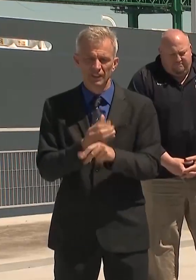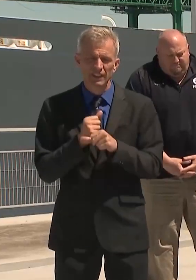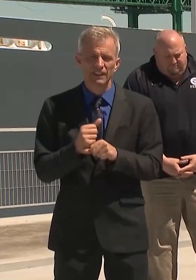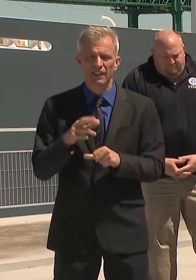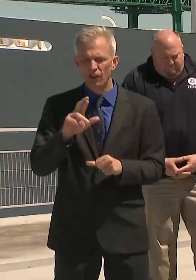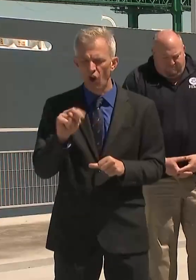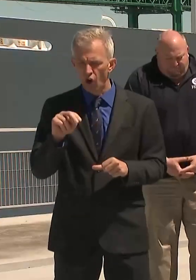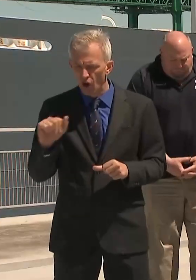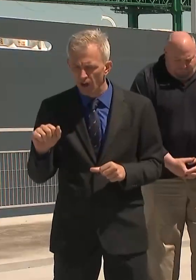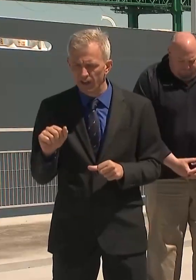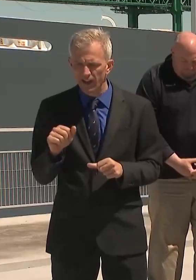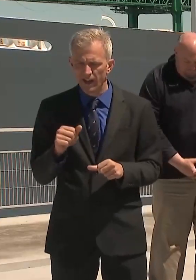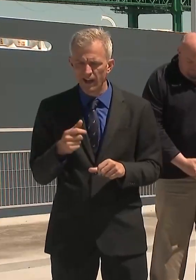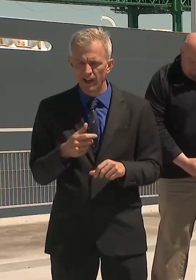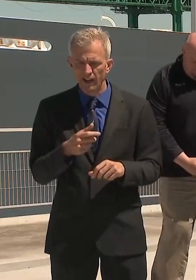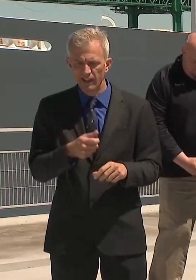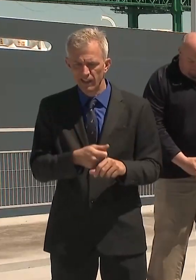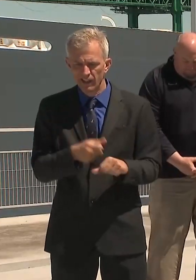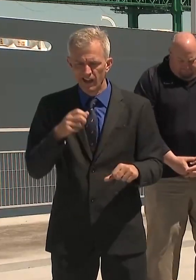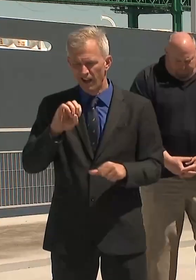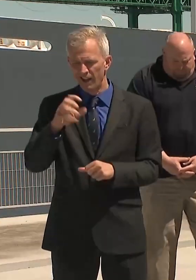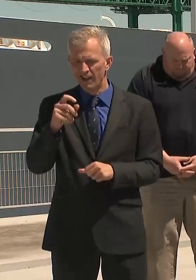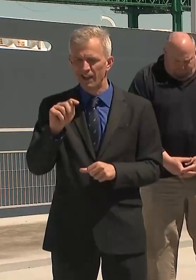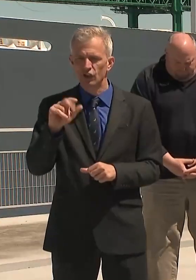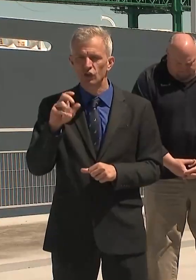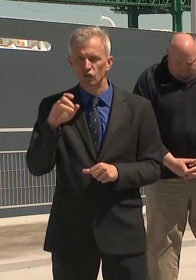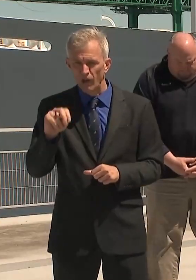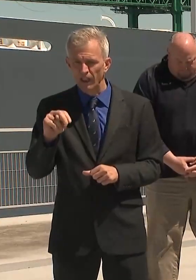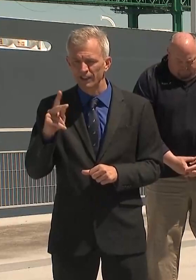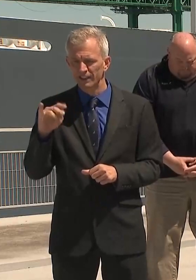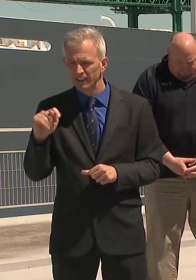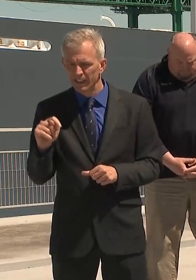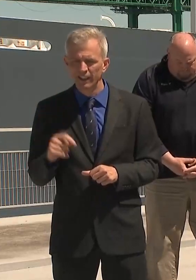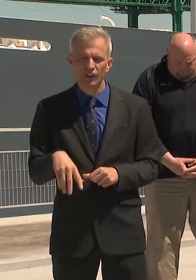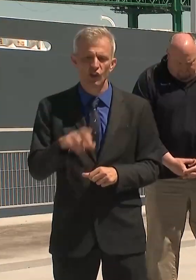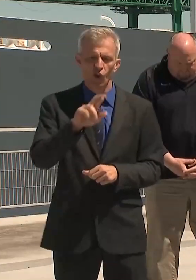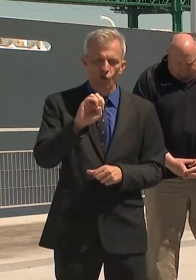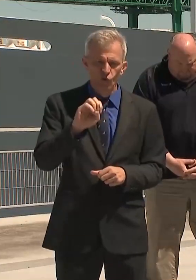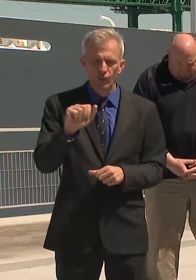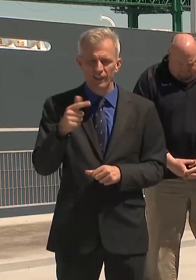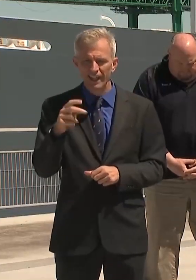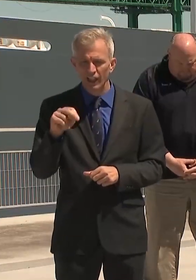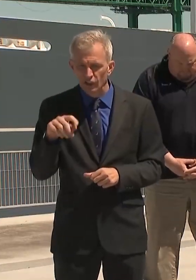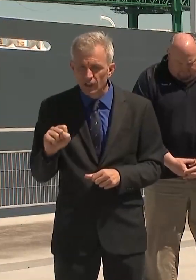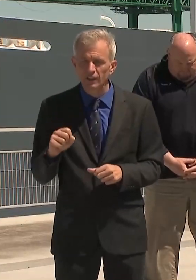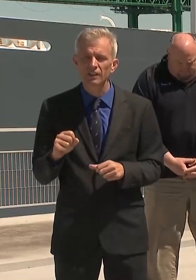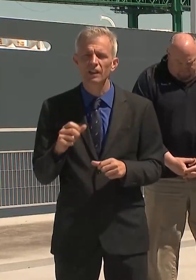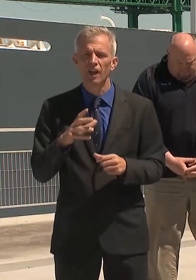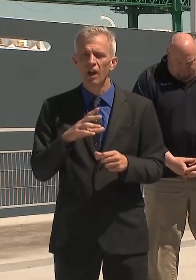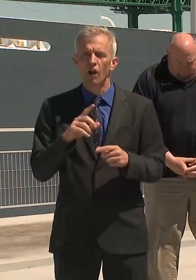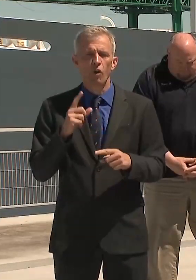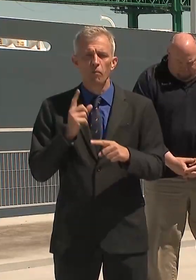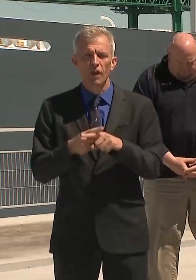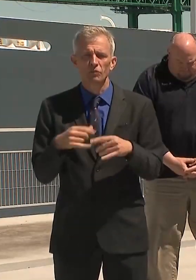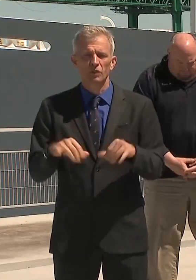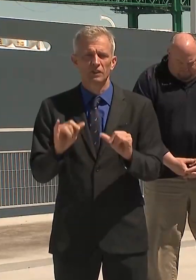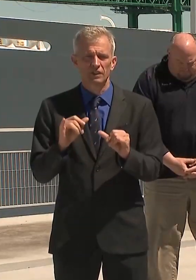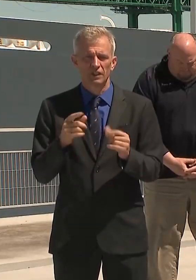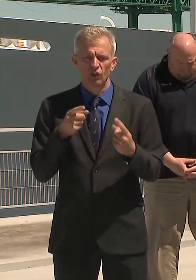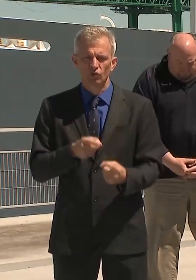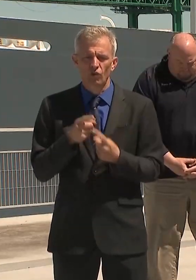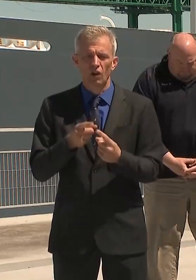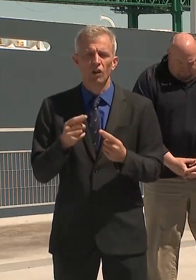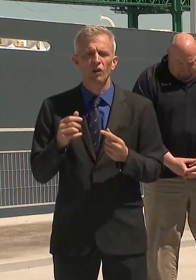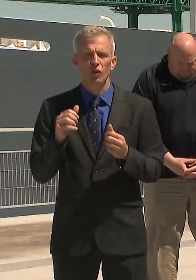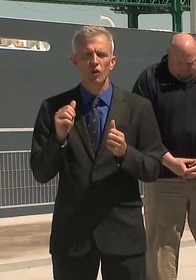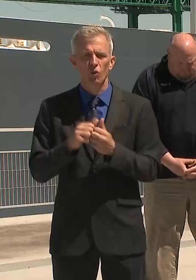the reagents, and deal with the diagnostic side, we're also struggling with swabs and the media related to those